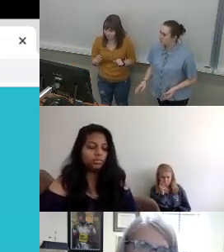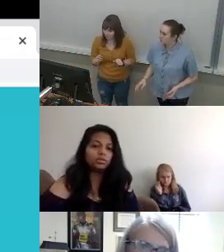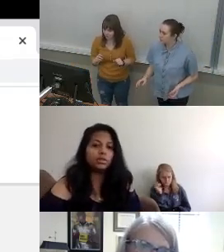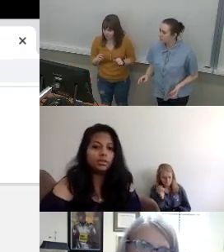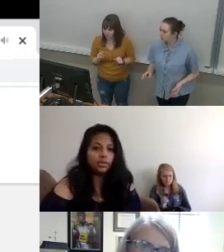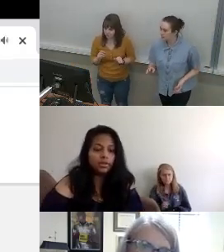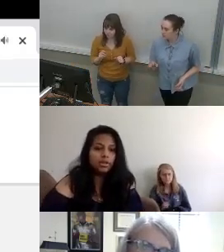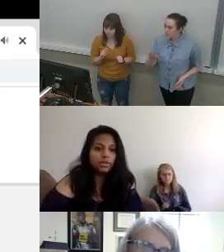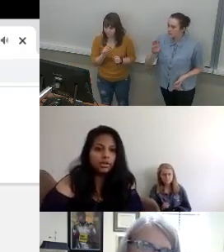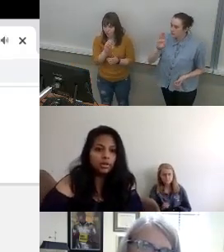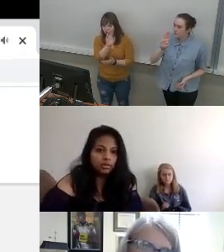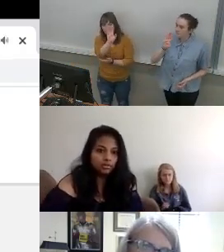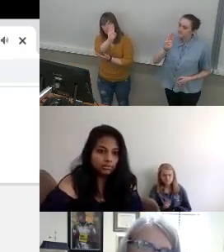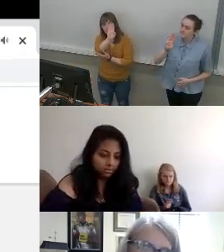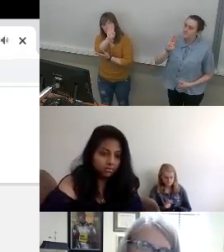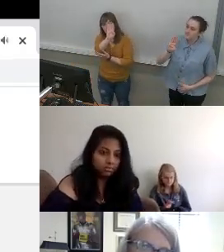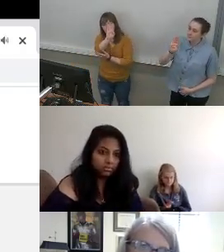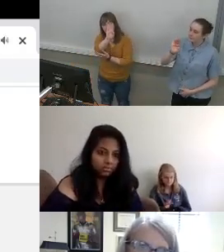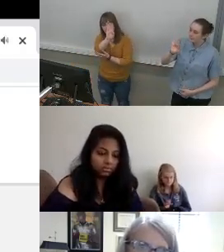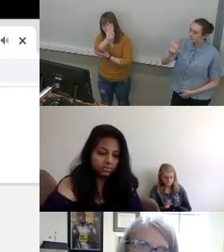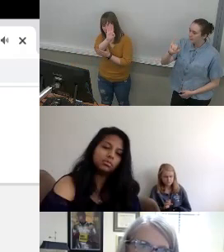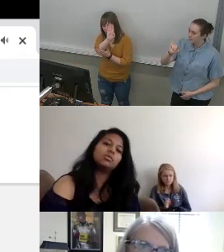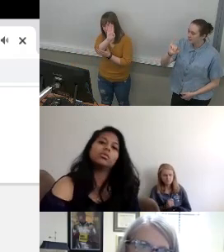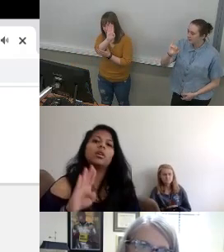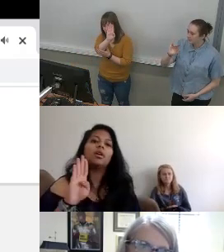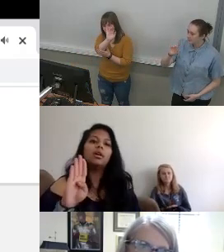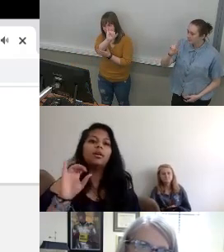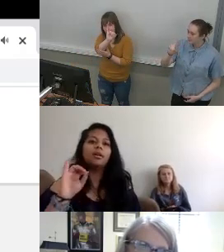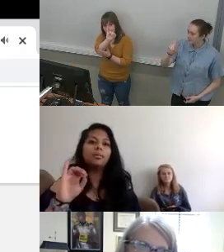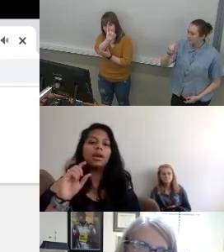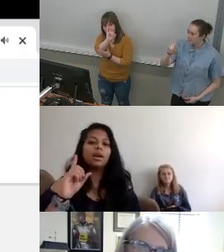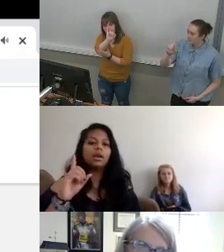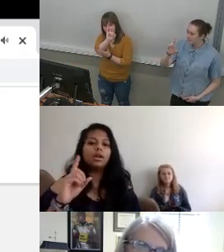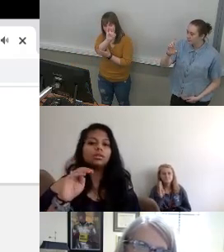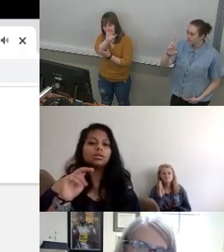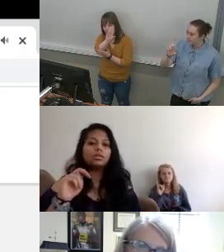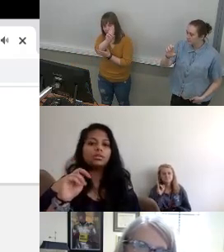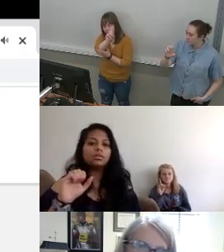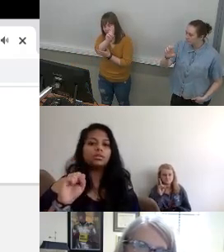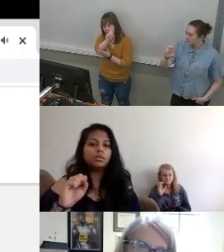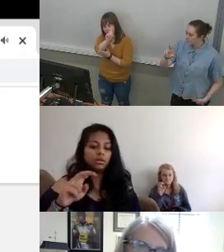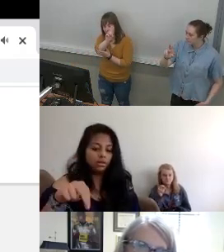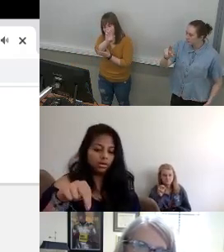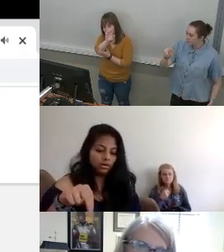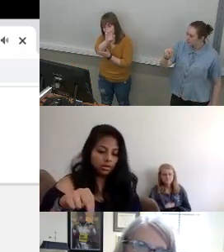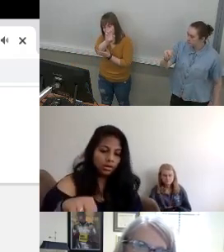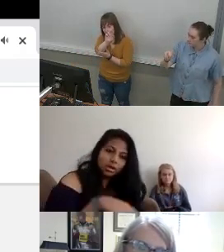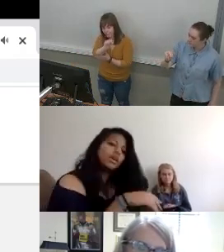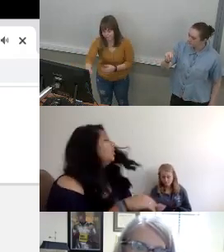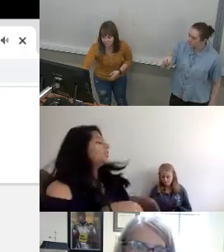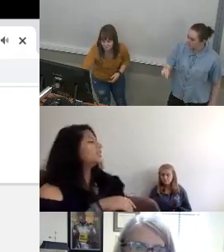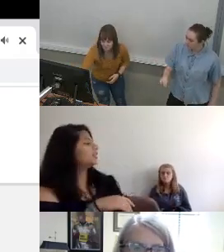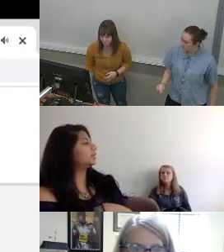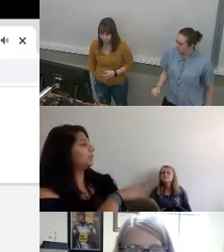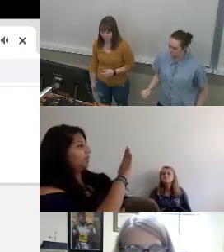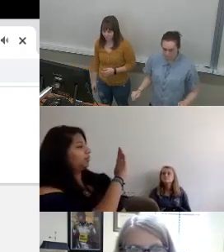Hold on, someone's trying to come in. So the B, the I, D.